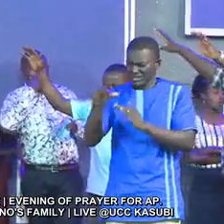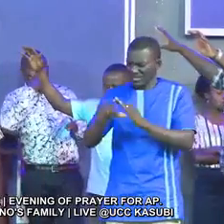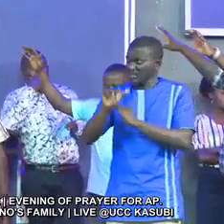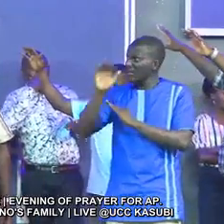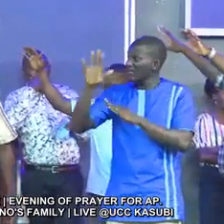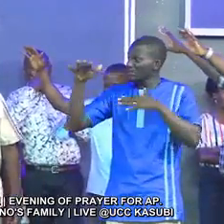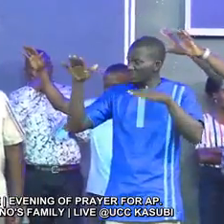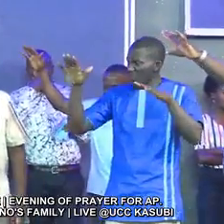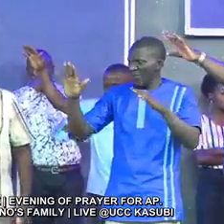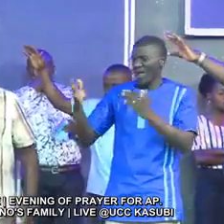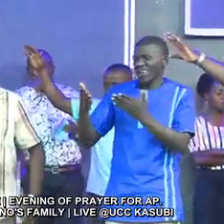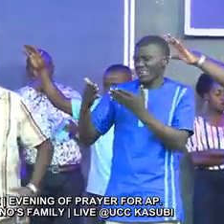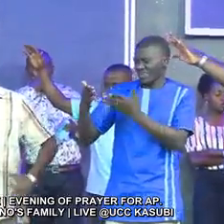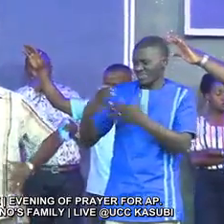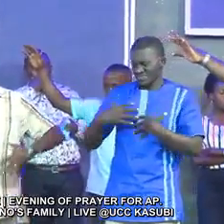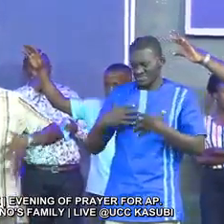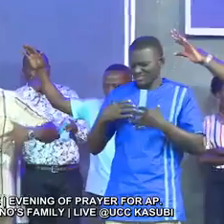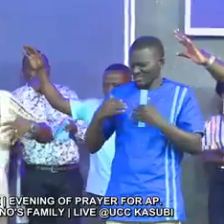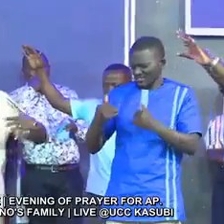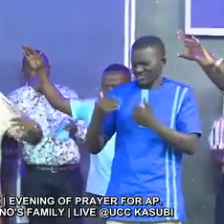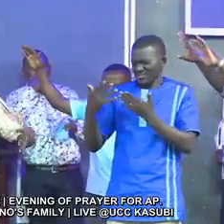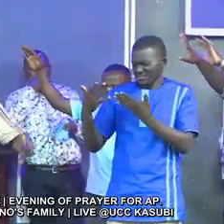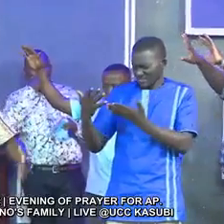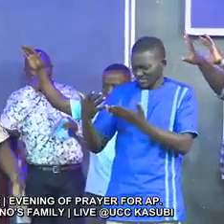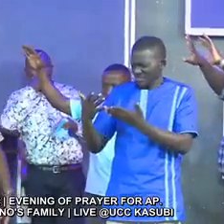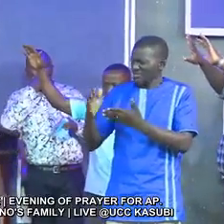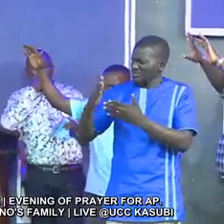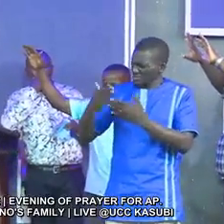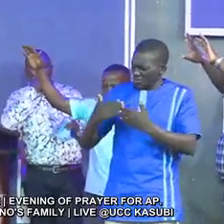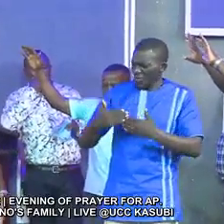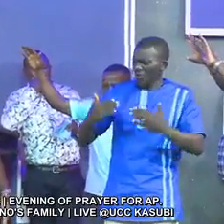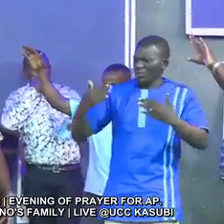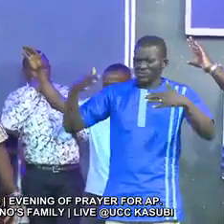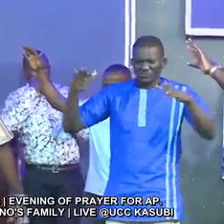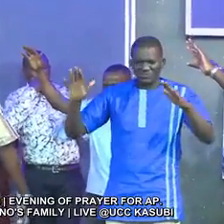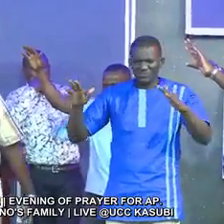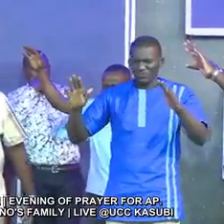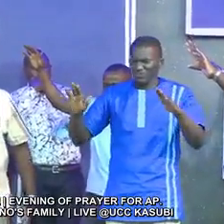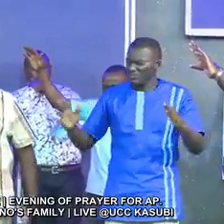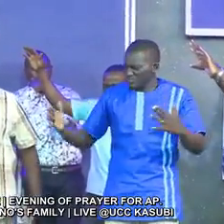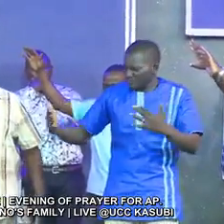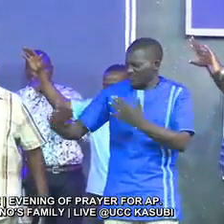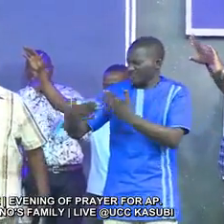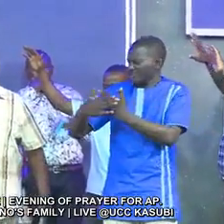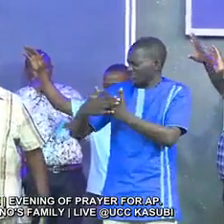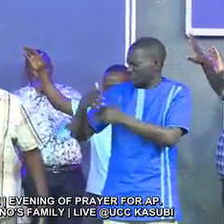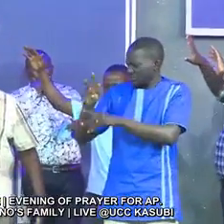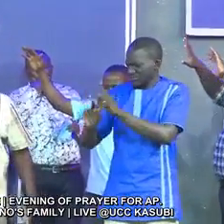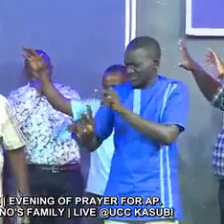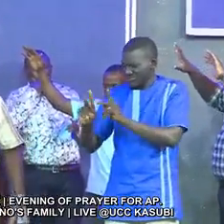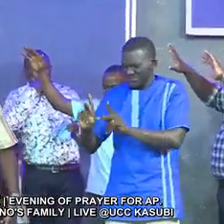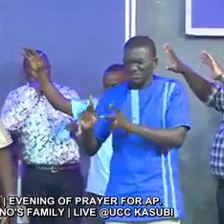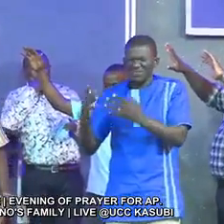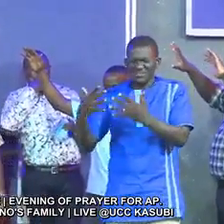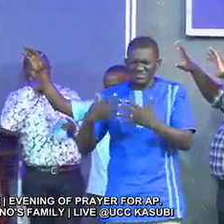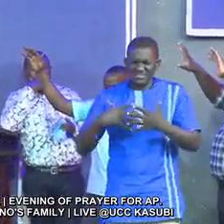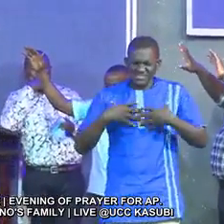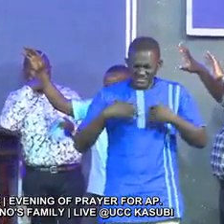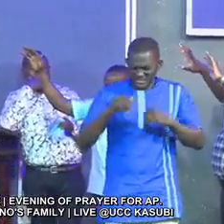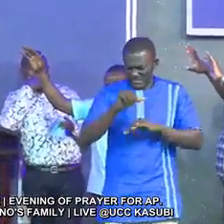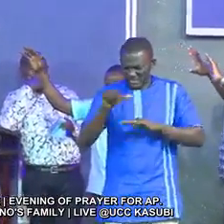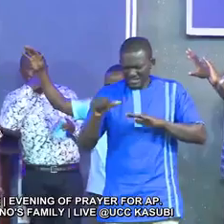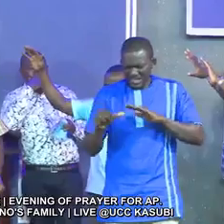waliwo okuwonyezebwa. Leka spreading ebiwawaatiro byo okubawambaatira, okuwonyezebwa okubeera